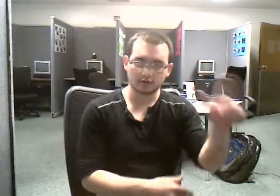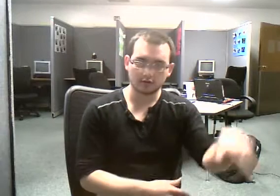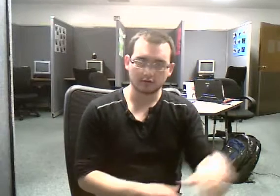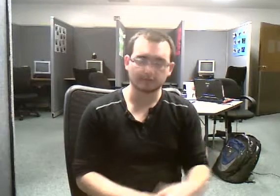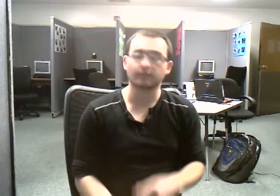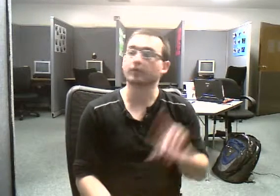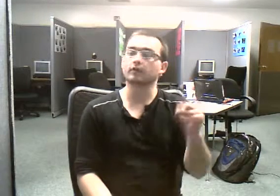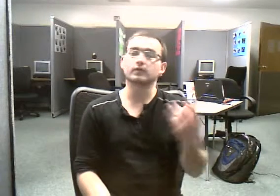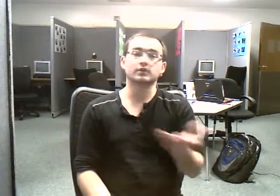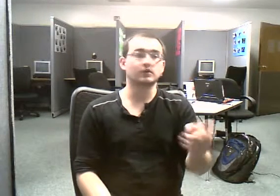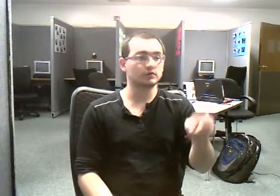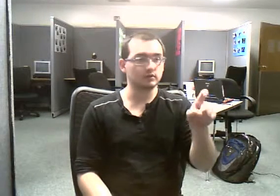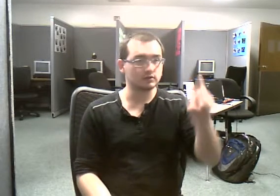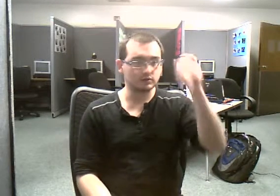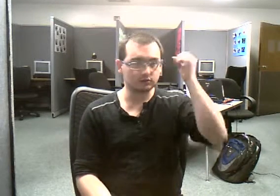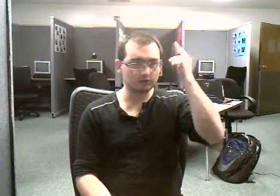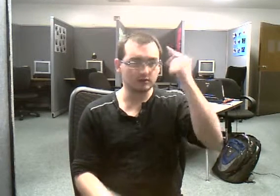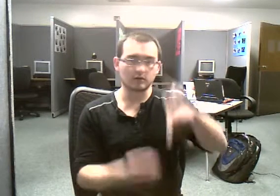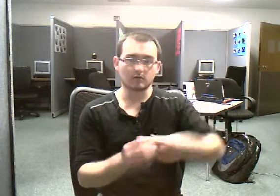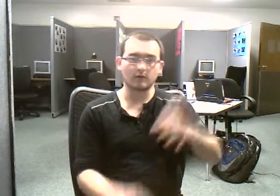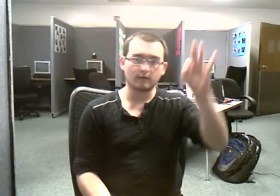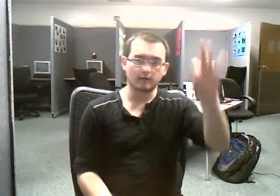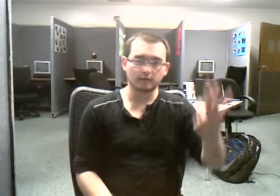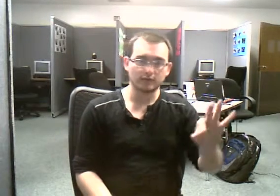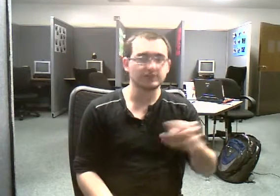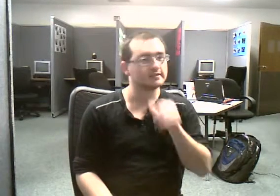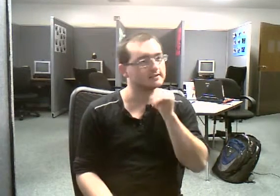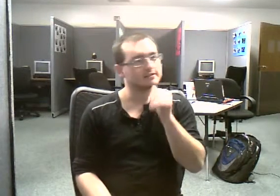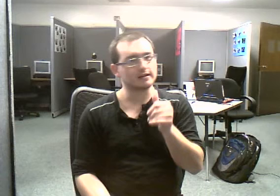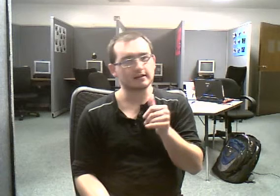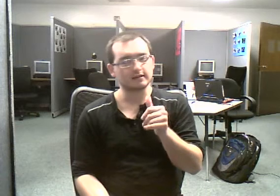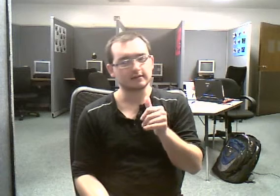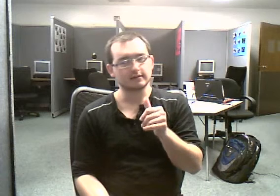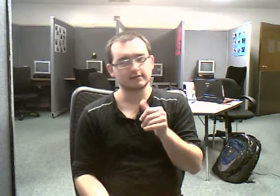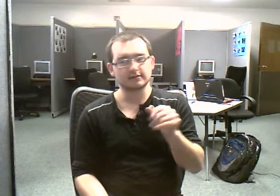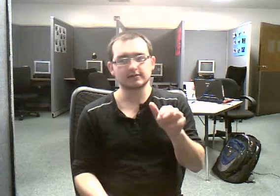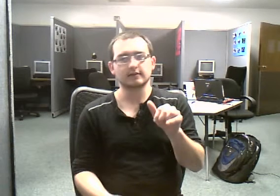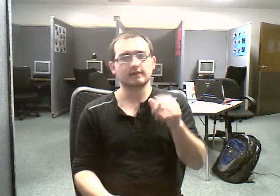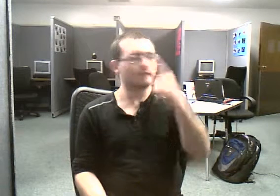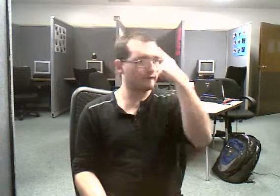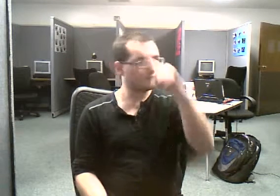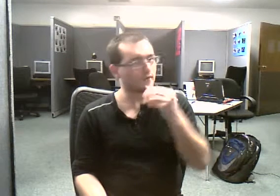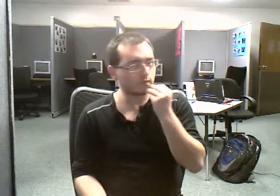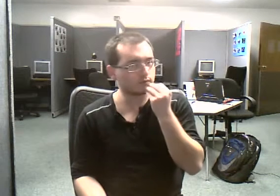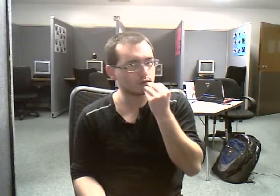meat. If I want to eat a trout, I can go to Safeway and pick one out of a tank with a